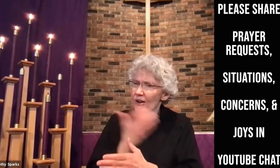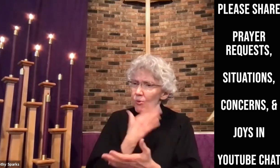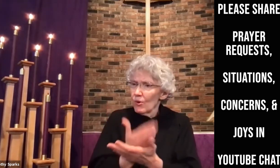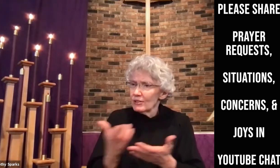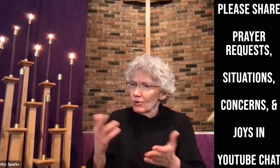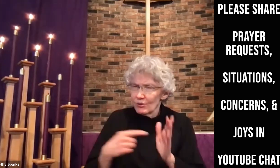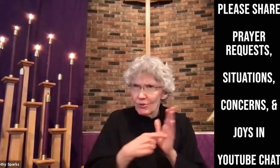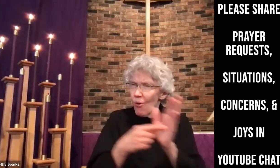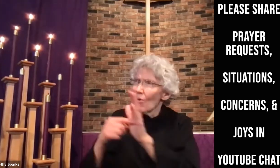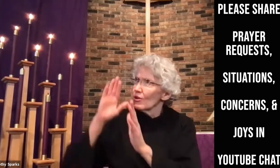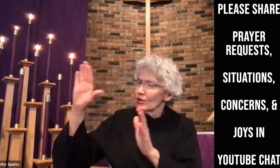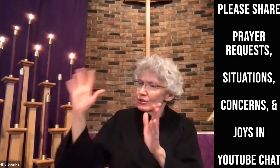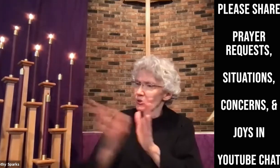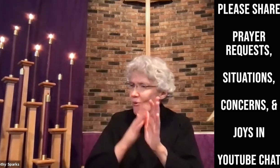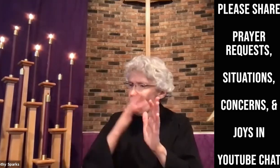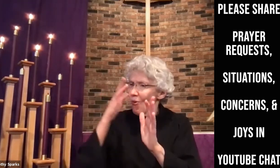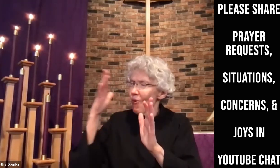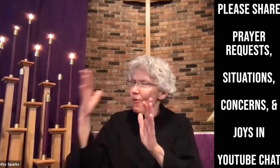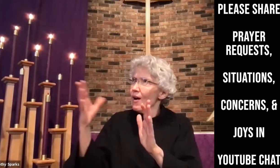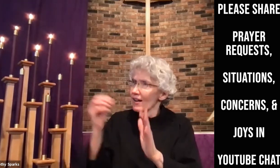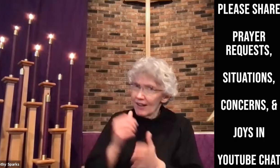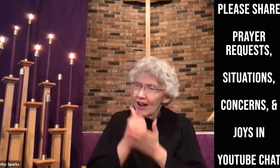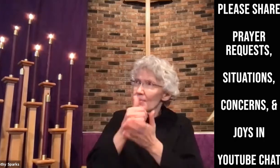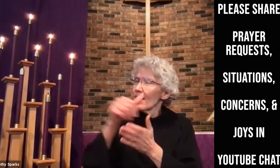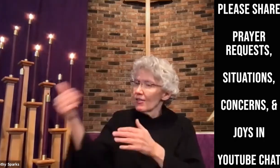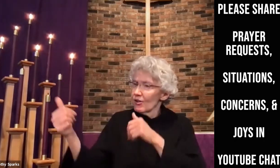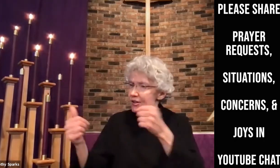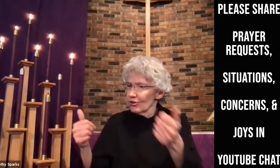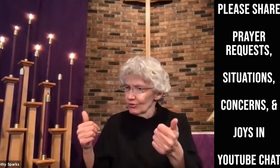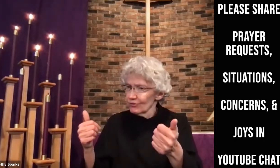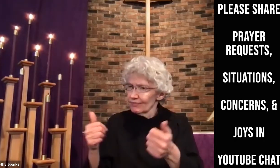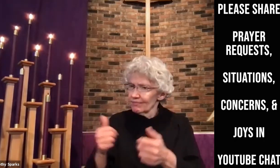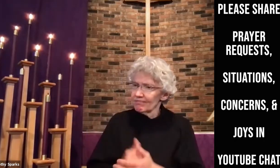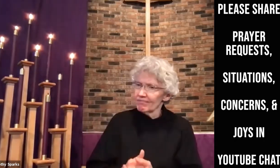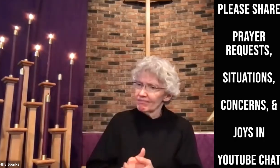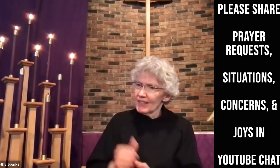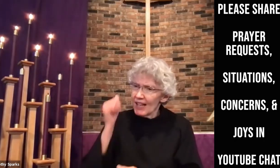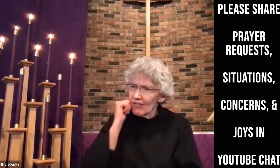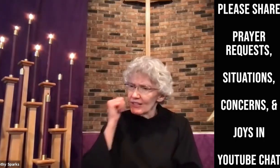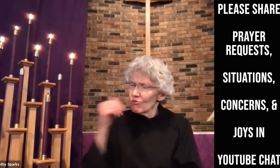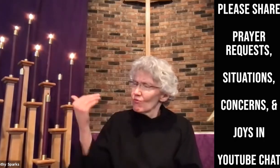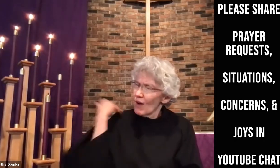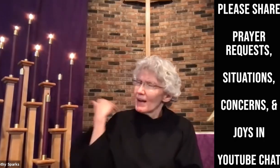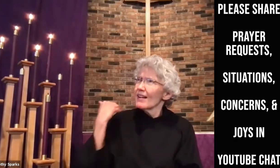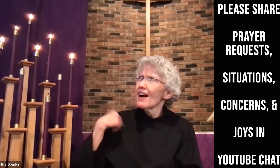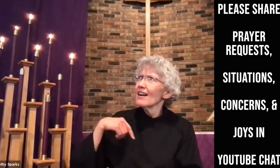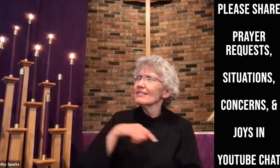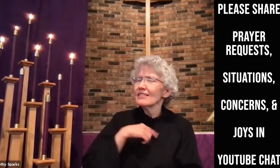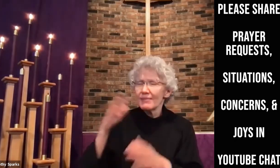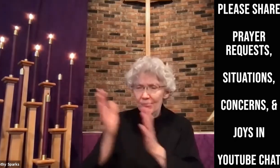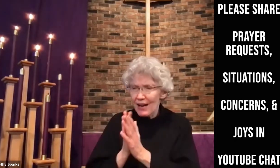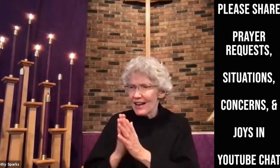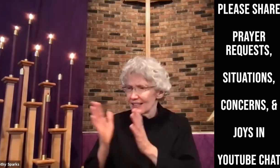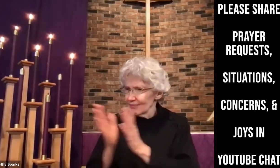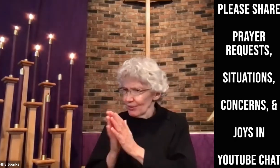Help us share our resources to glorify you and to help others. Every